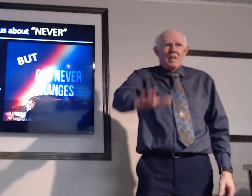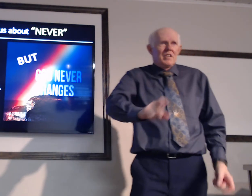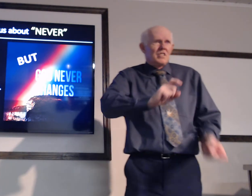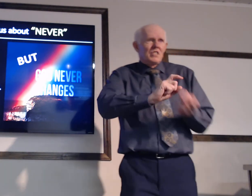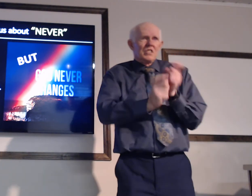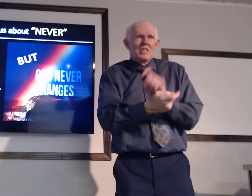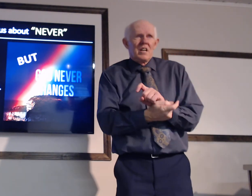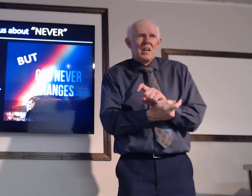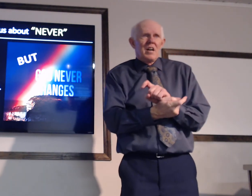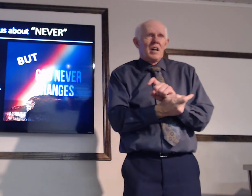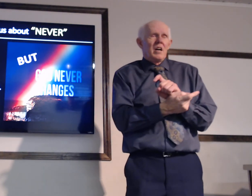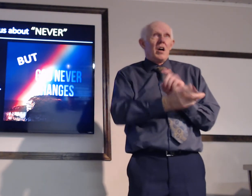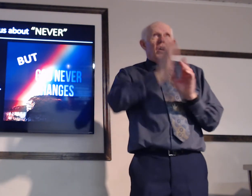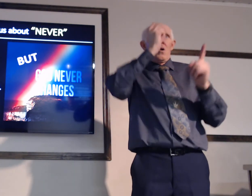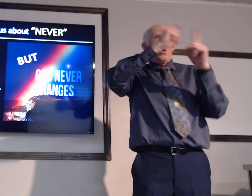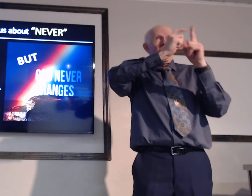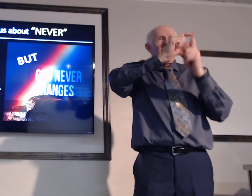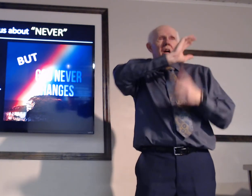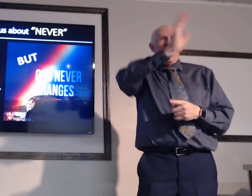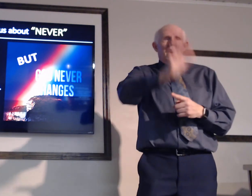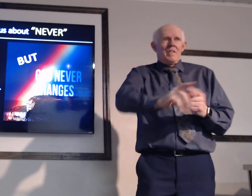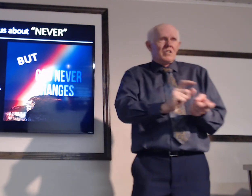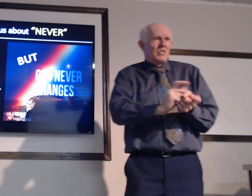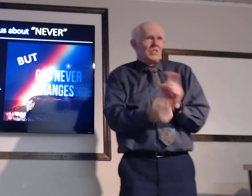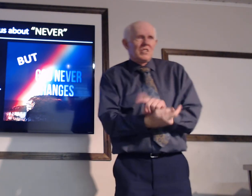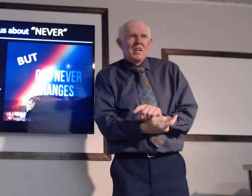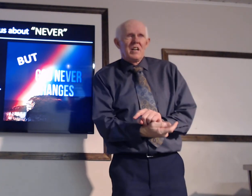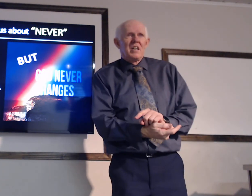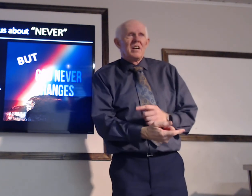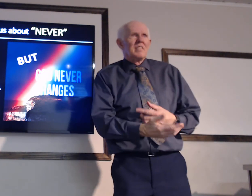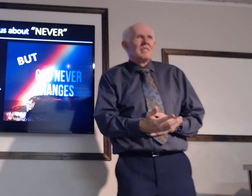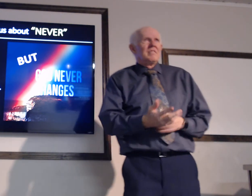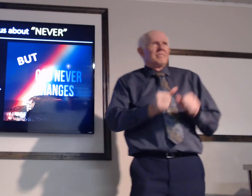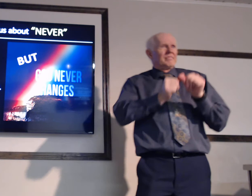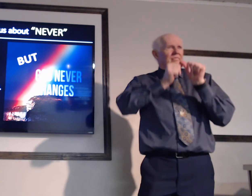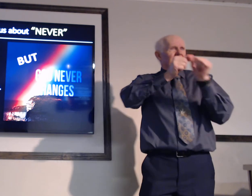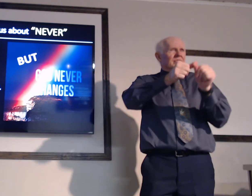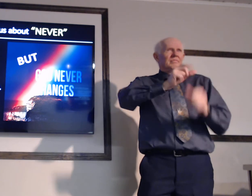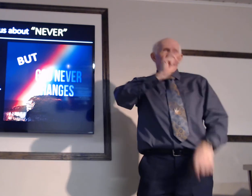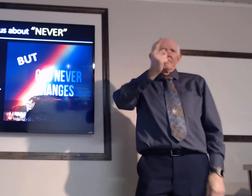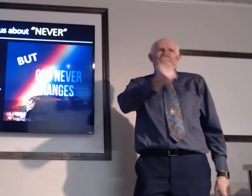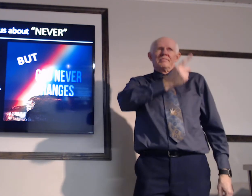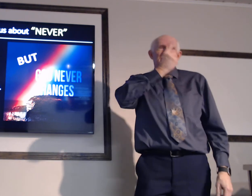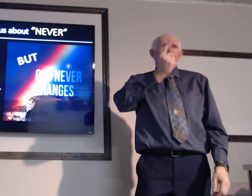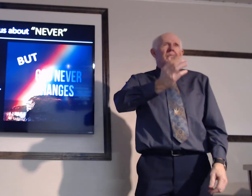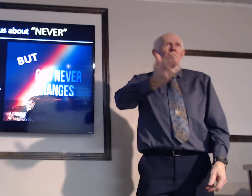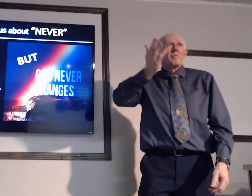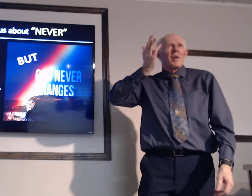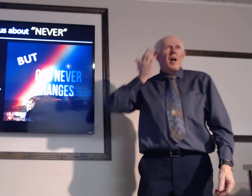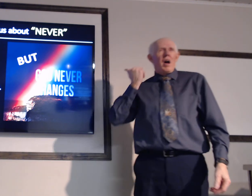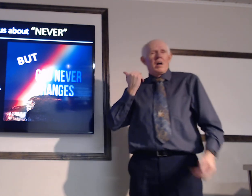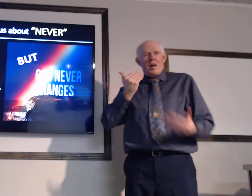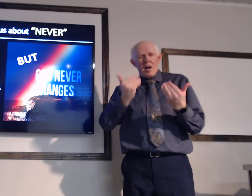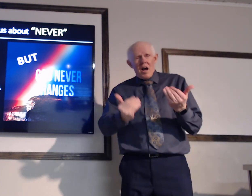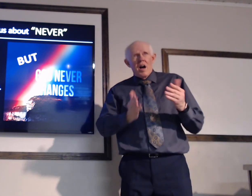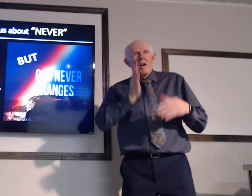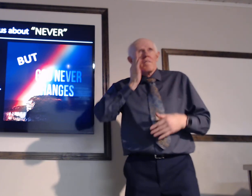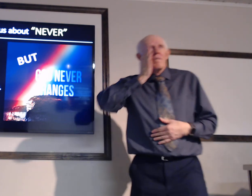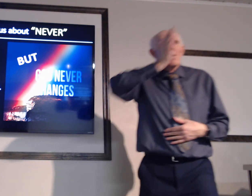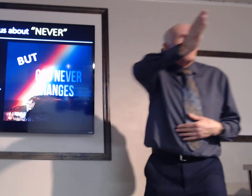God never changes. His word never changes. He continues always from the past to now